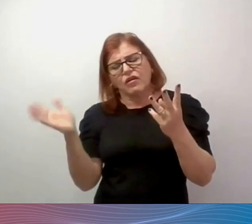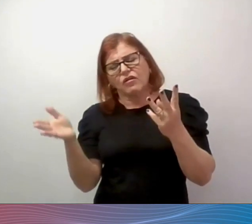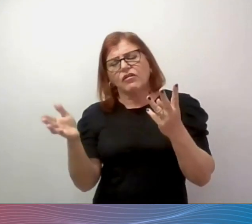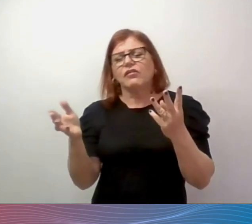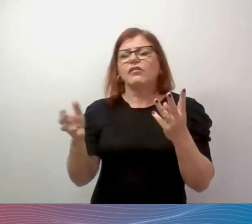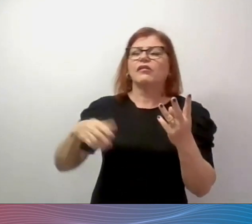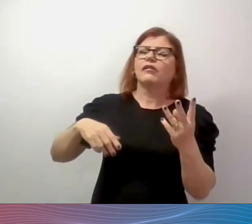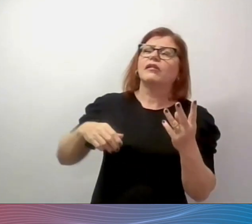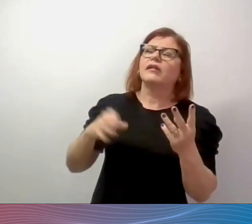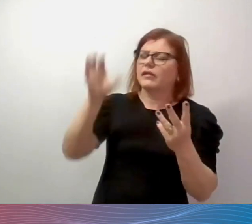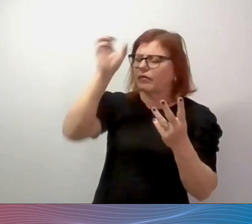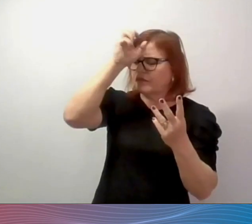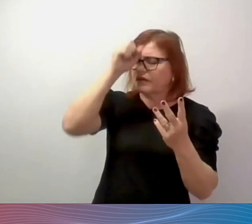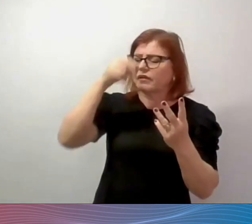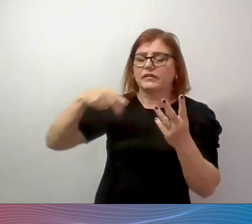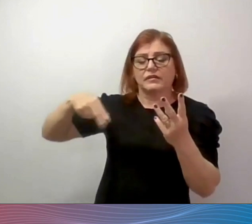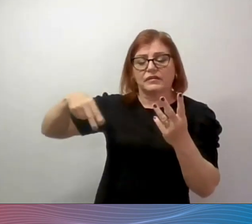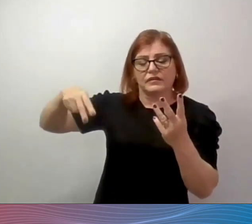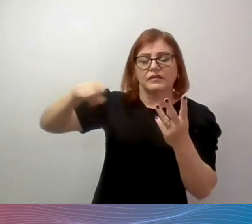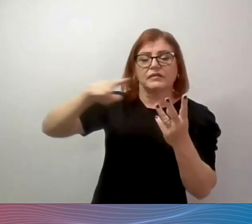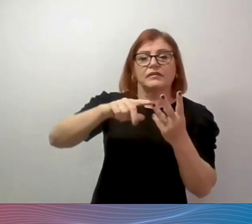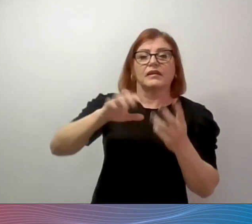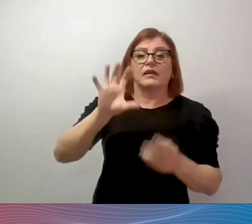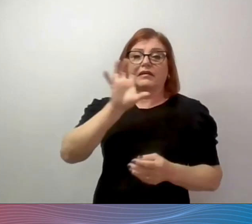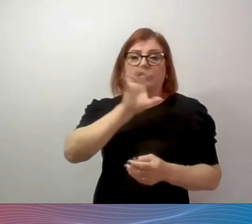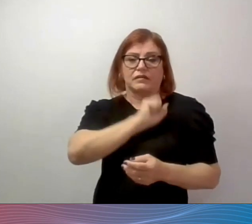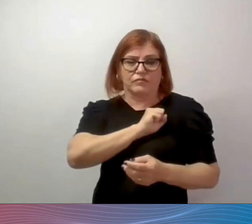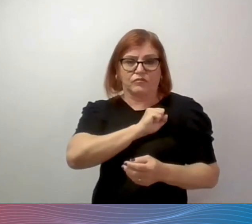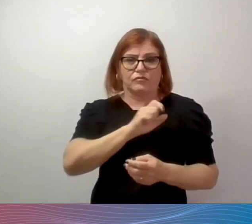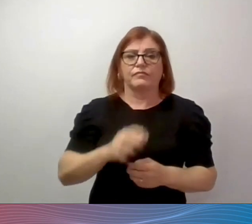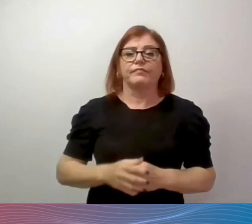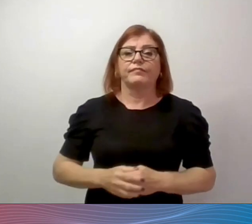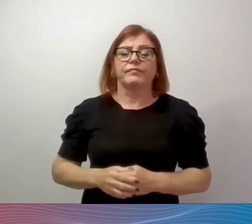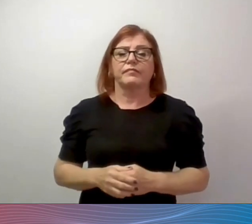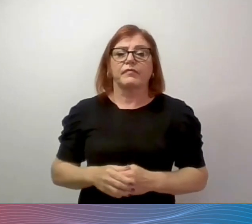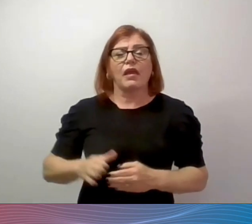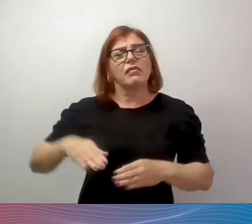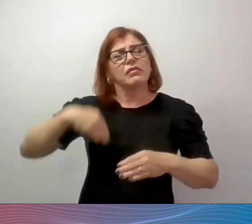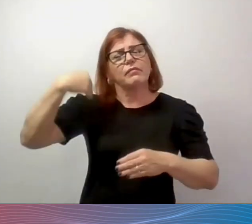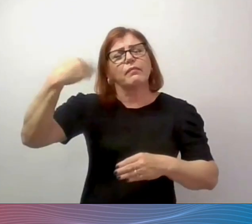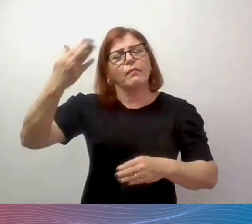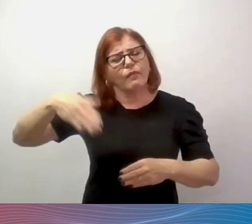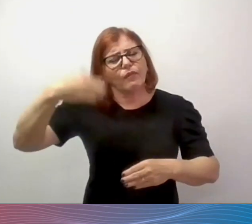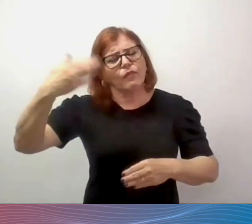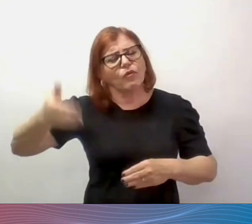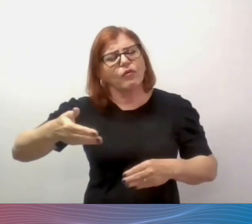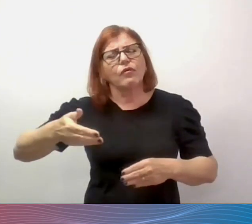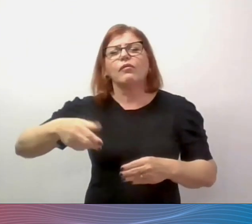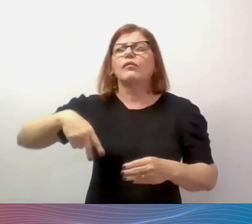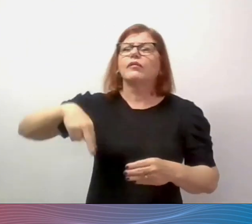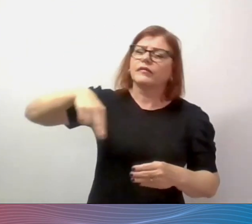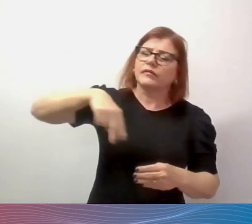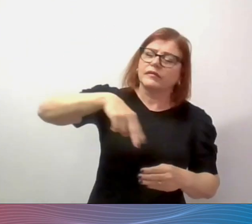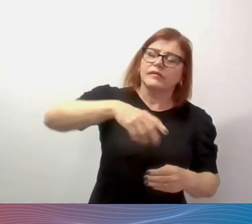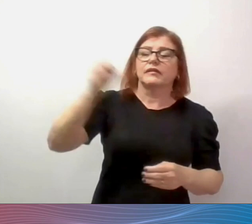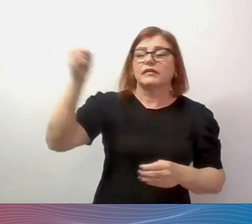em amor. And now, let's learn to walk in love. E mais tarde, vamos aprender a andar na luz. And then, later on, let's learn to walk